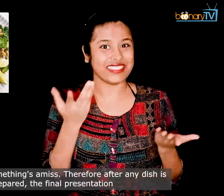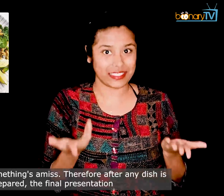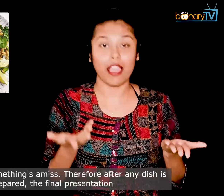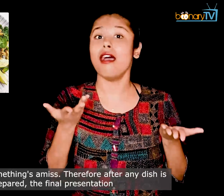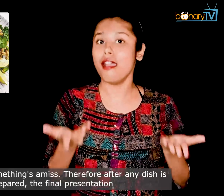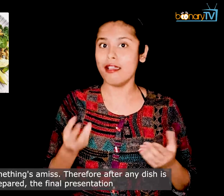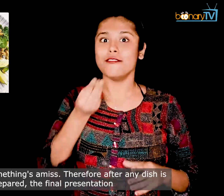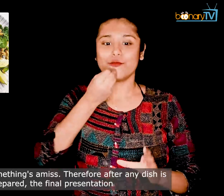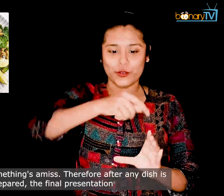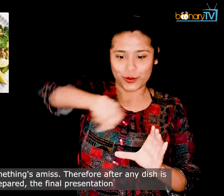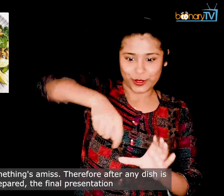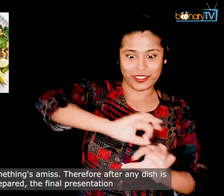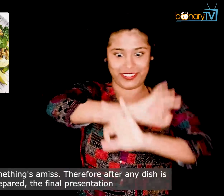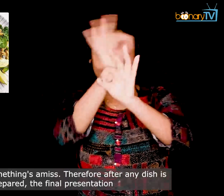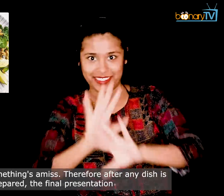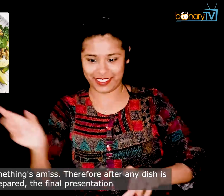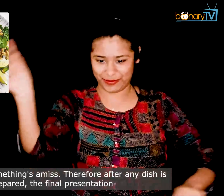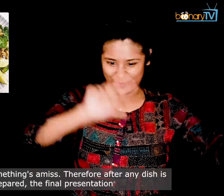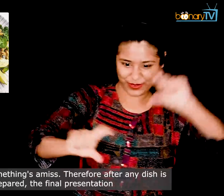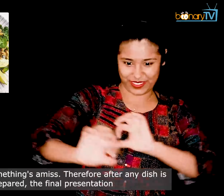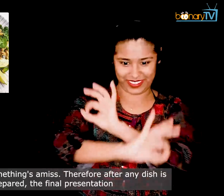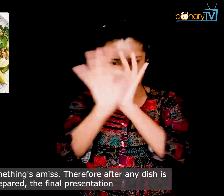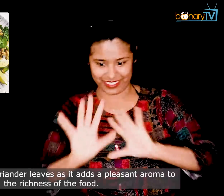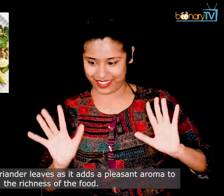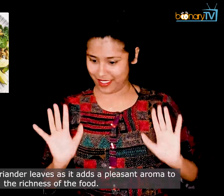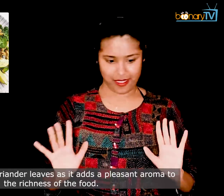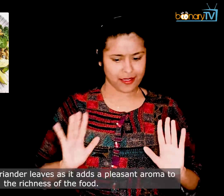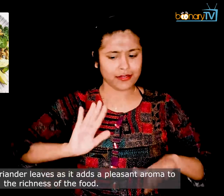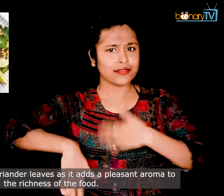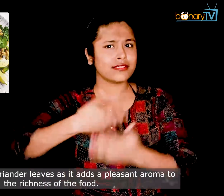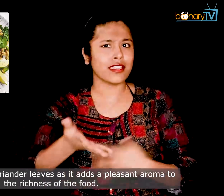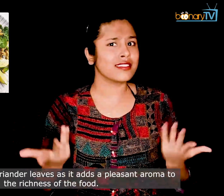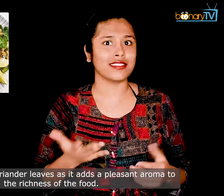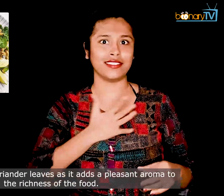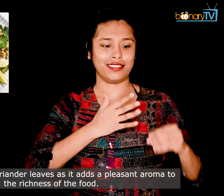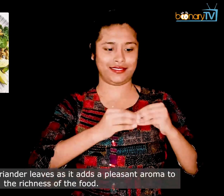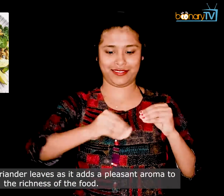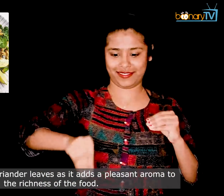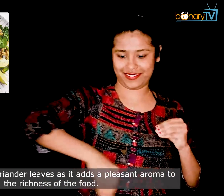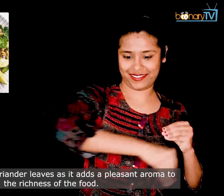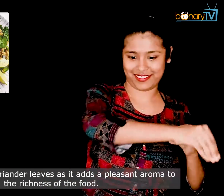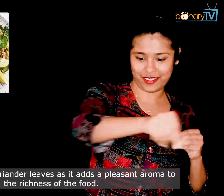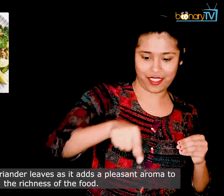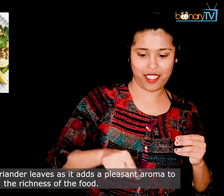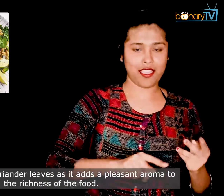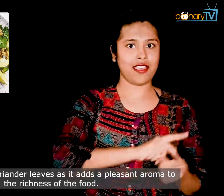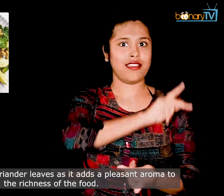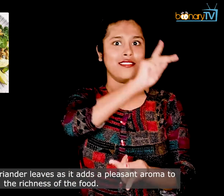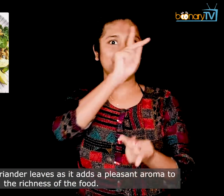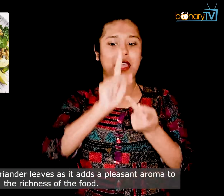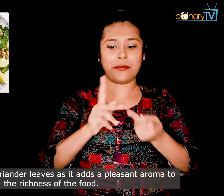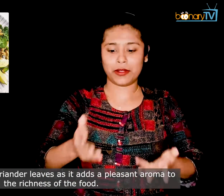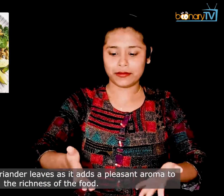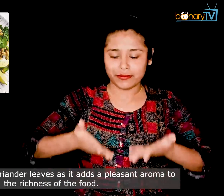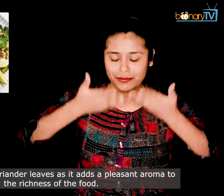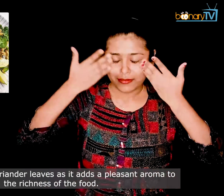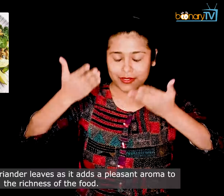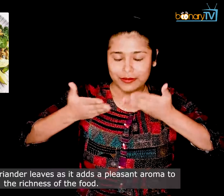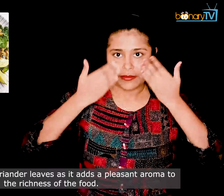is prepared, your final presentation always includes coriander leaves, as it adds a